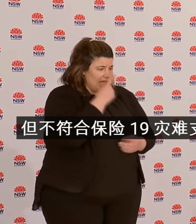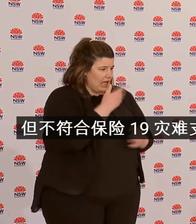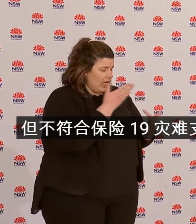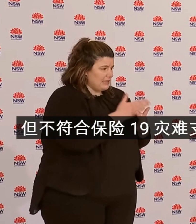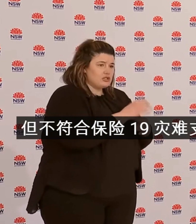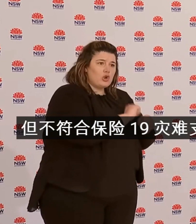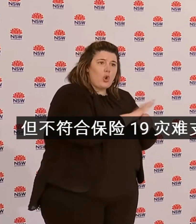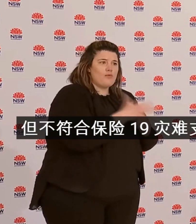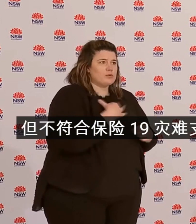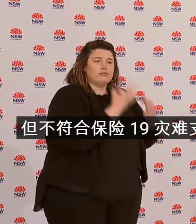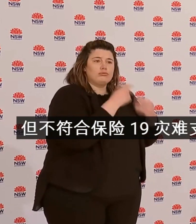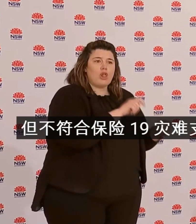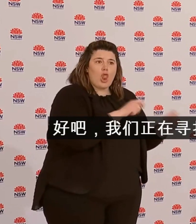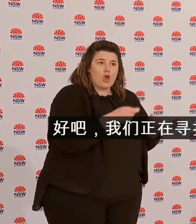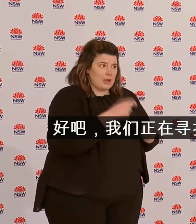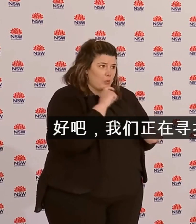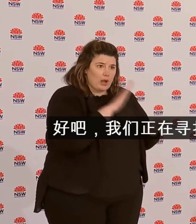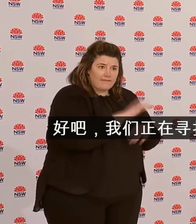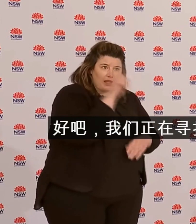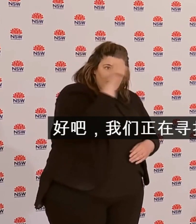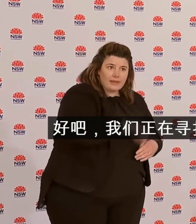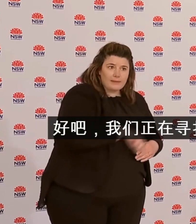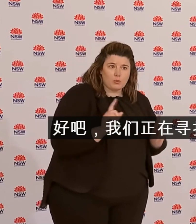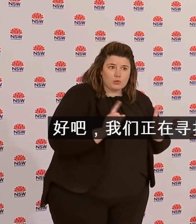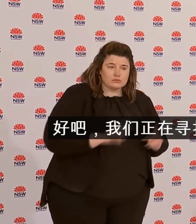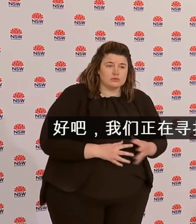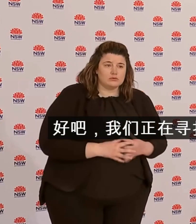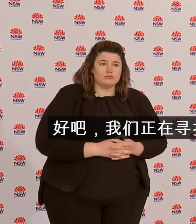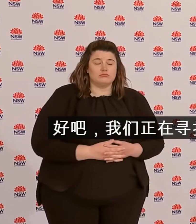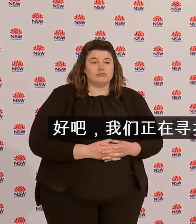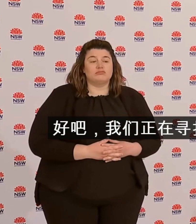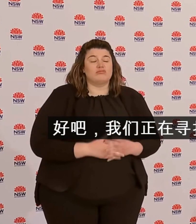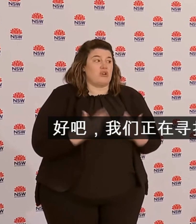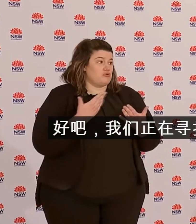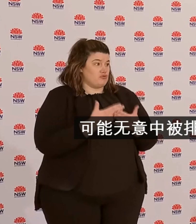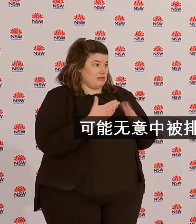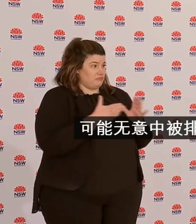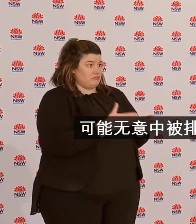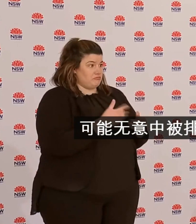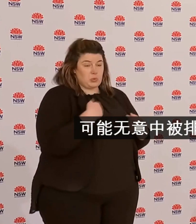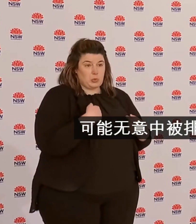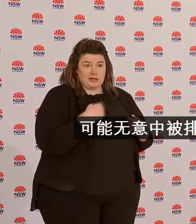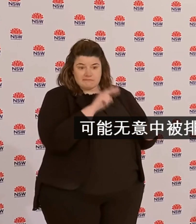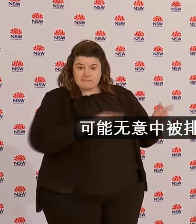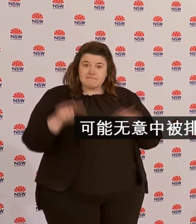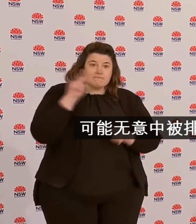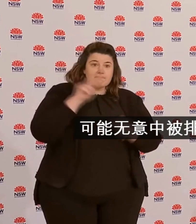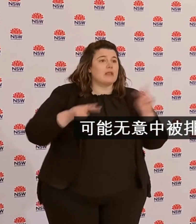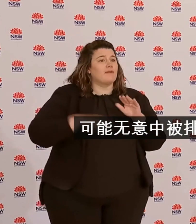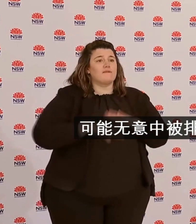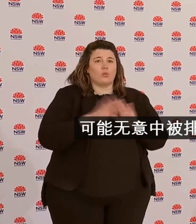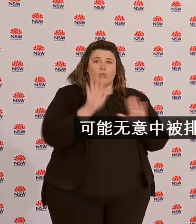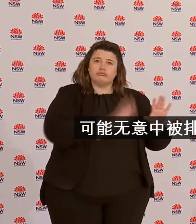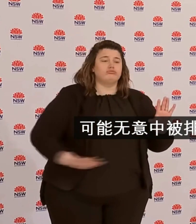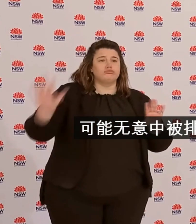for the COVID-19 disaster payment? Will you pay for that? Well, look, we're looking at all those opportunities. We're looking at groups of people or individuals who